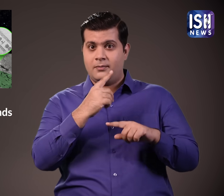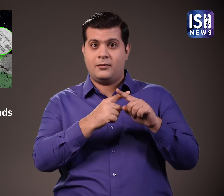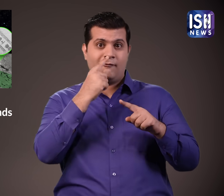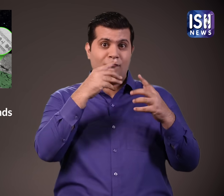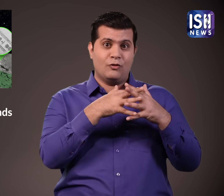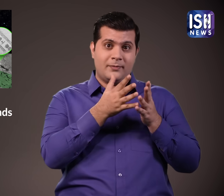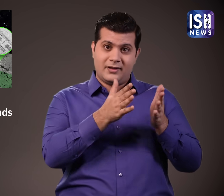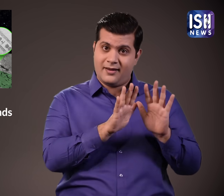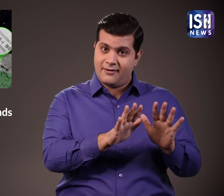project.